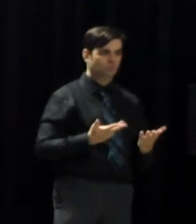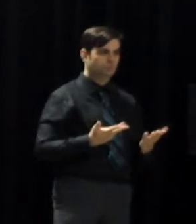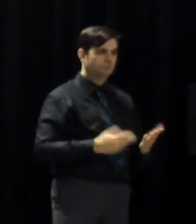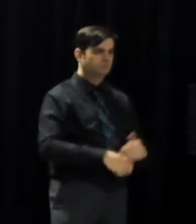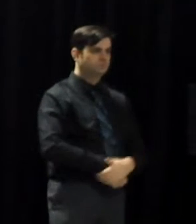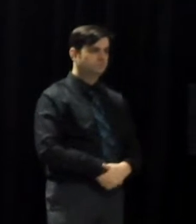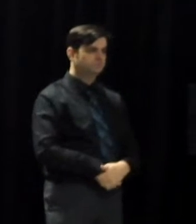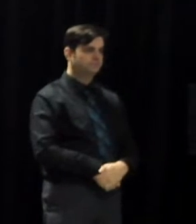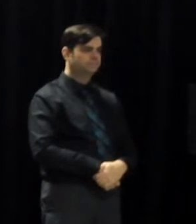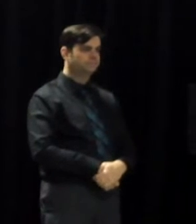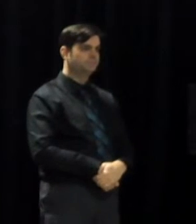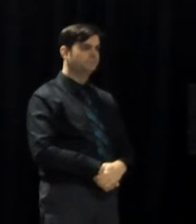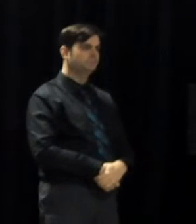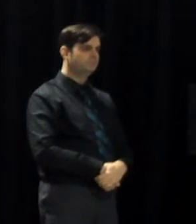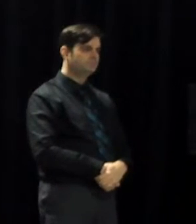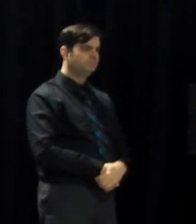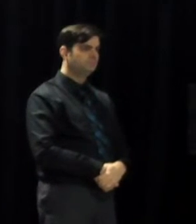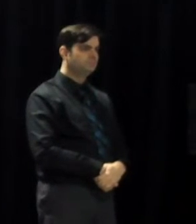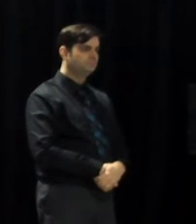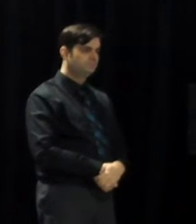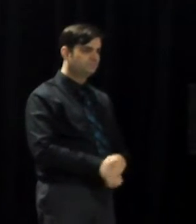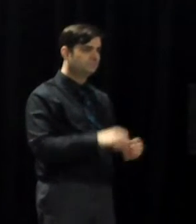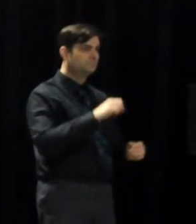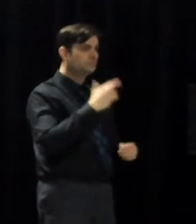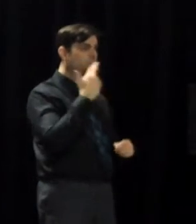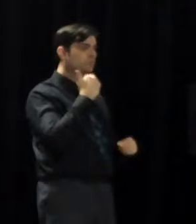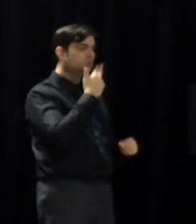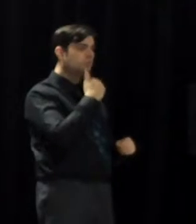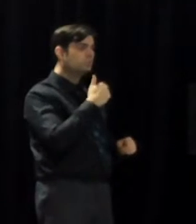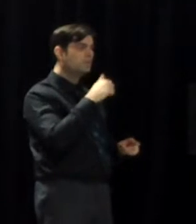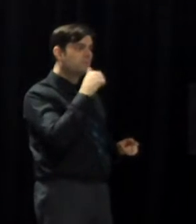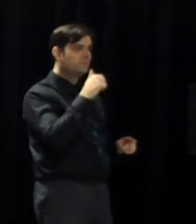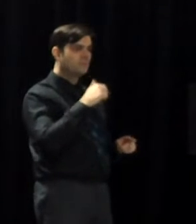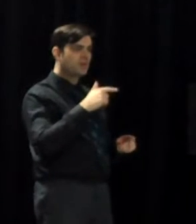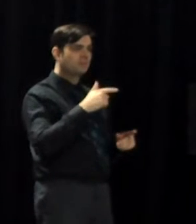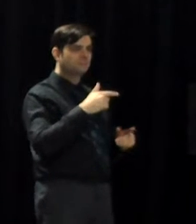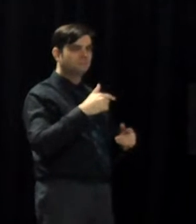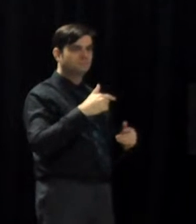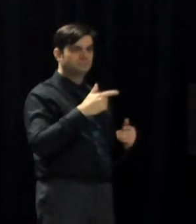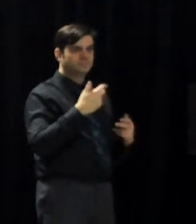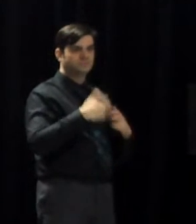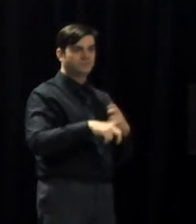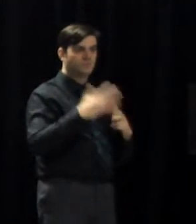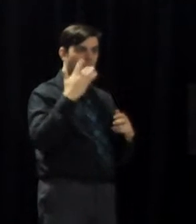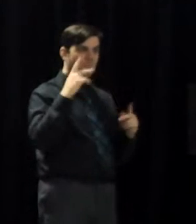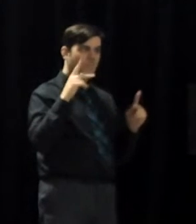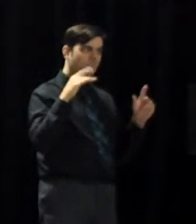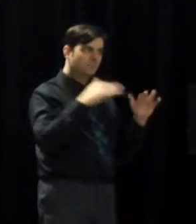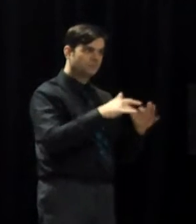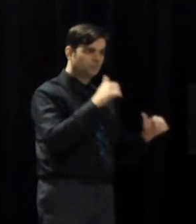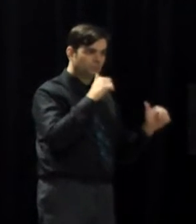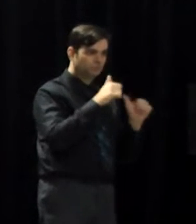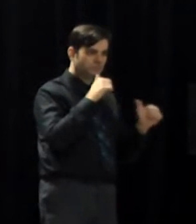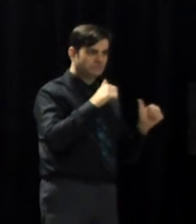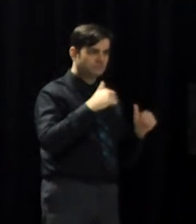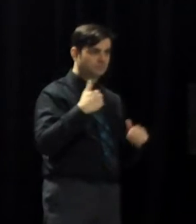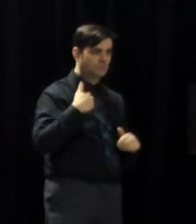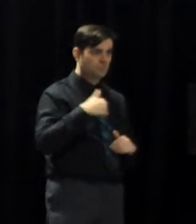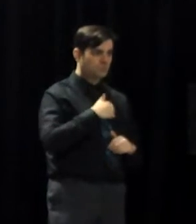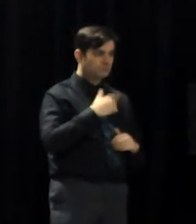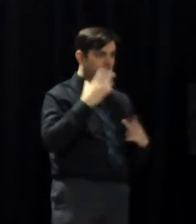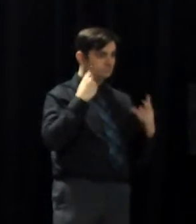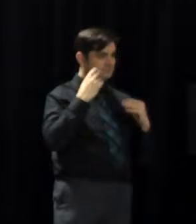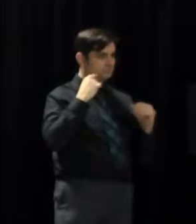gathering where masks aren't being worn. People are having drinks. We've all had drinks, and our judgment's been